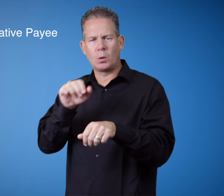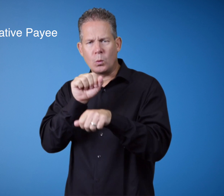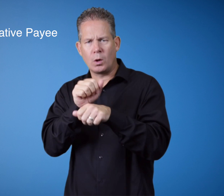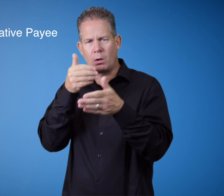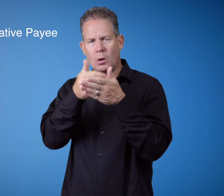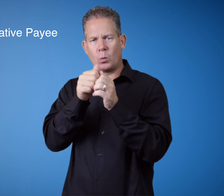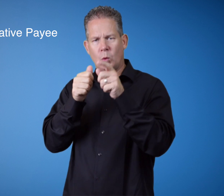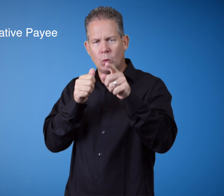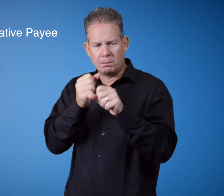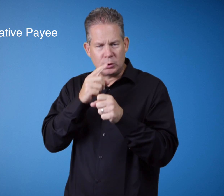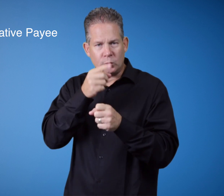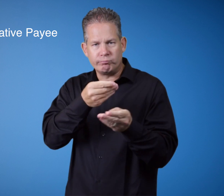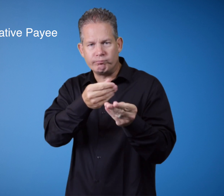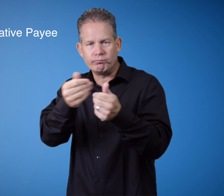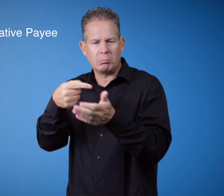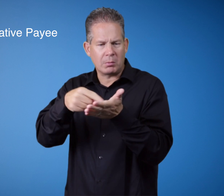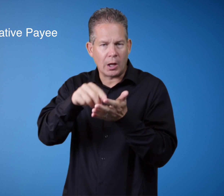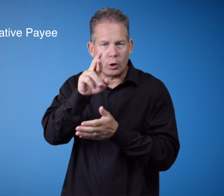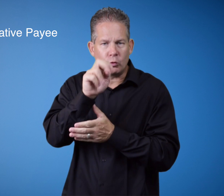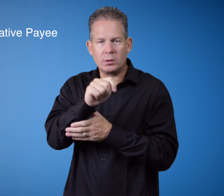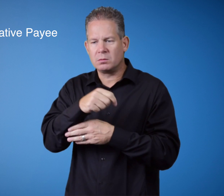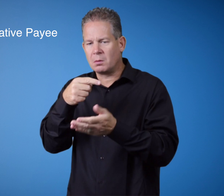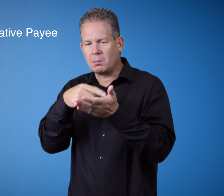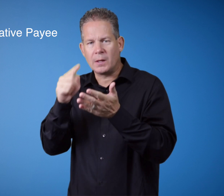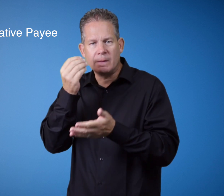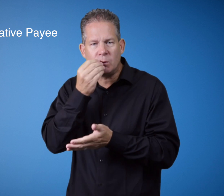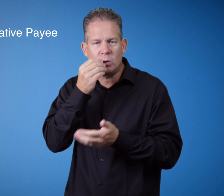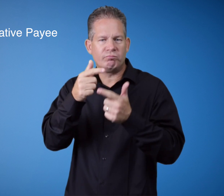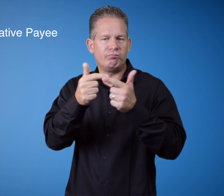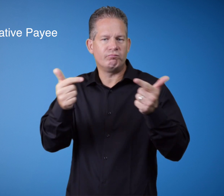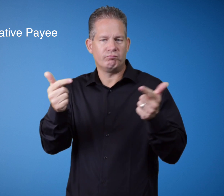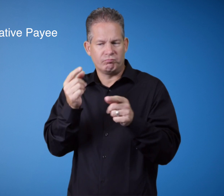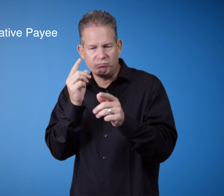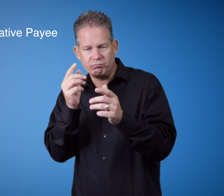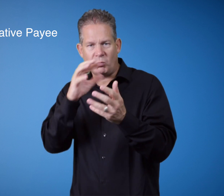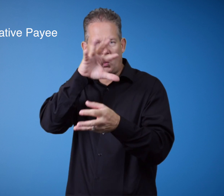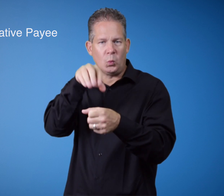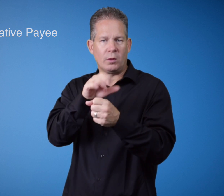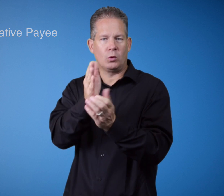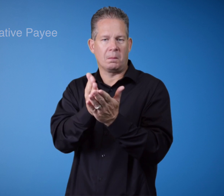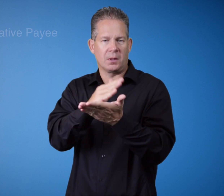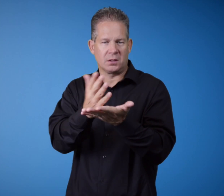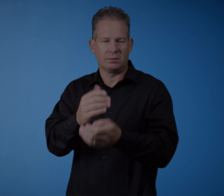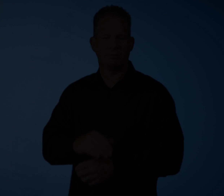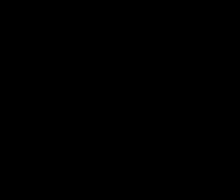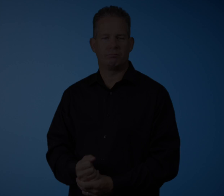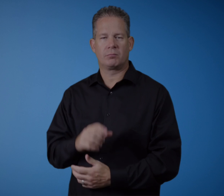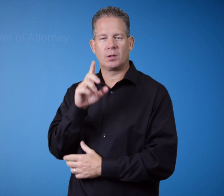Security Administration, to work with you to make sure that your rent is being paid, that food is being paid, and those sorts of things are included